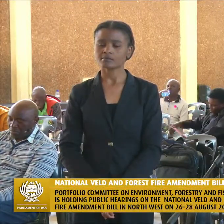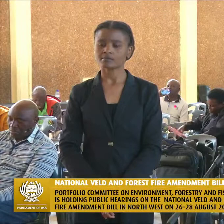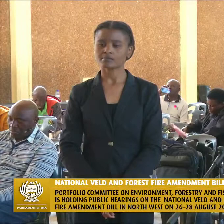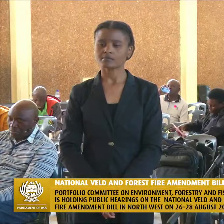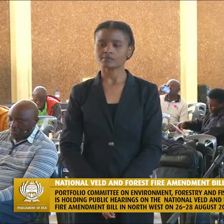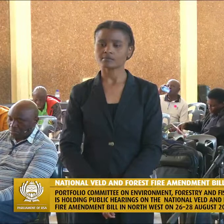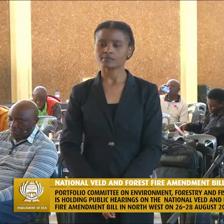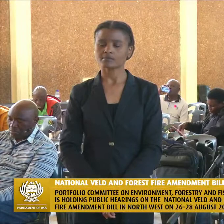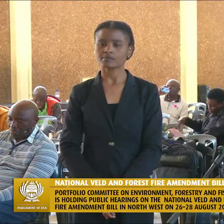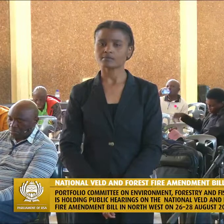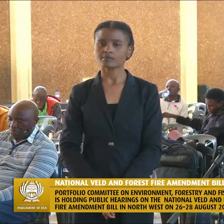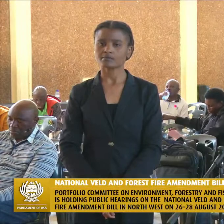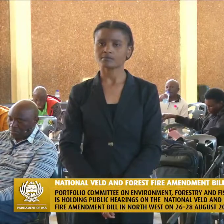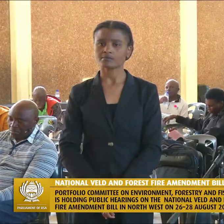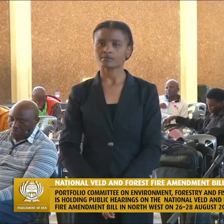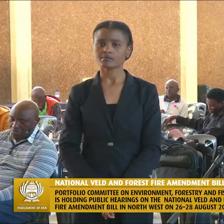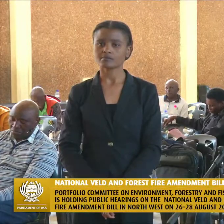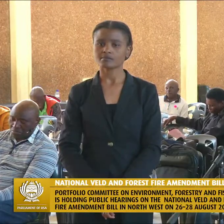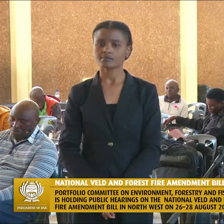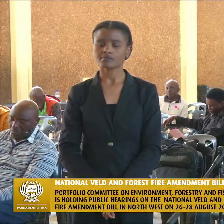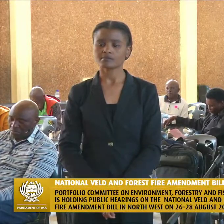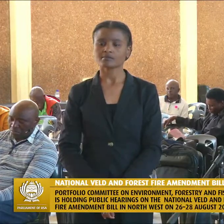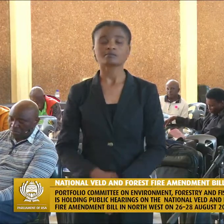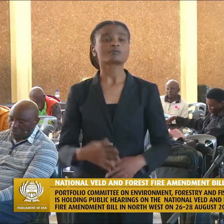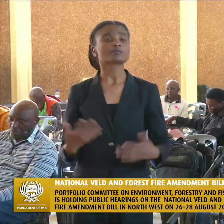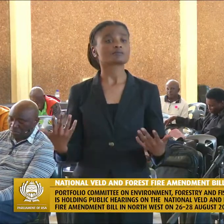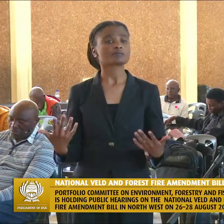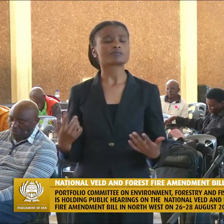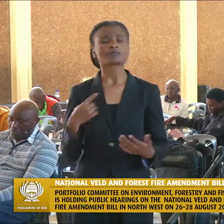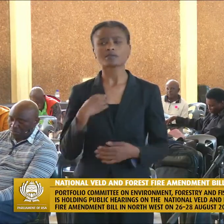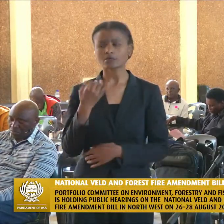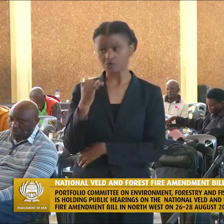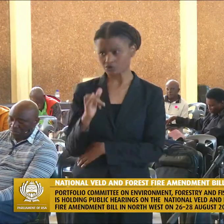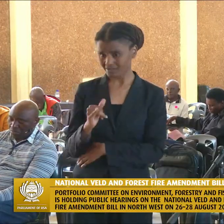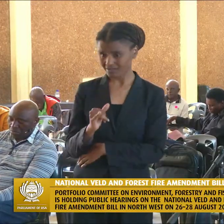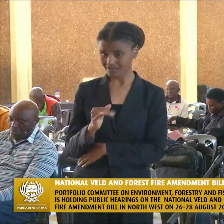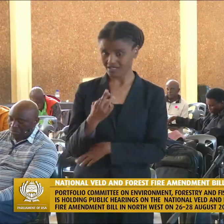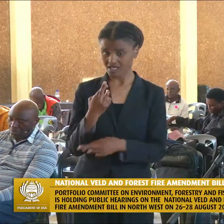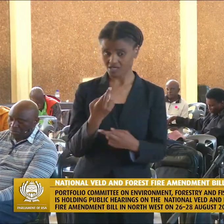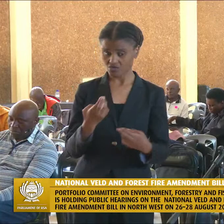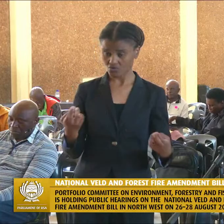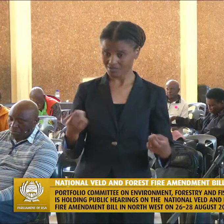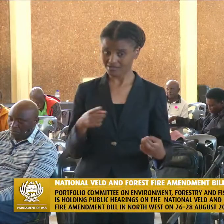is allocated according to the population of the number or what